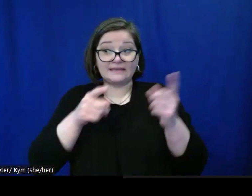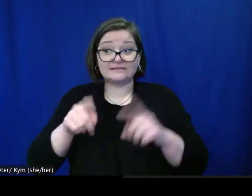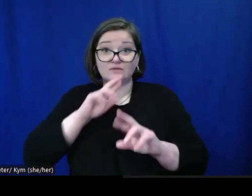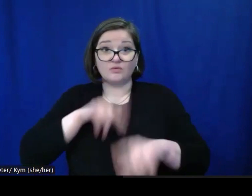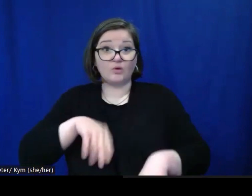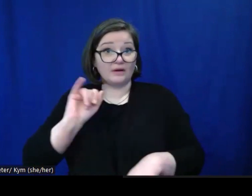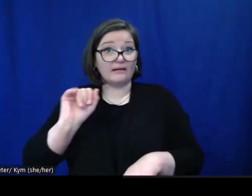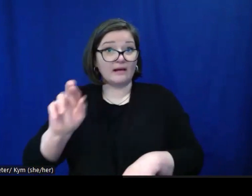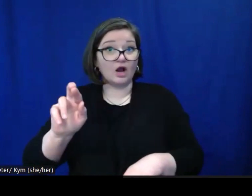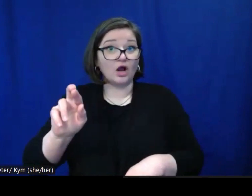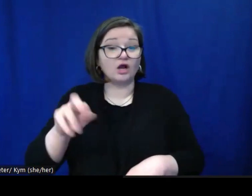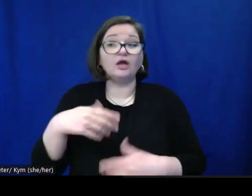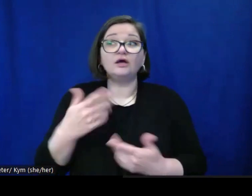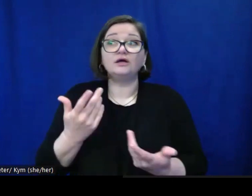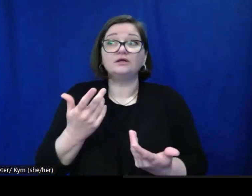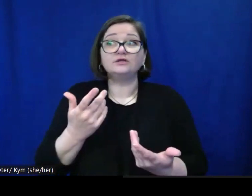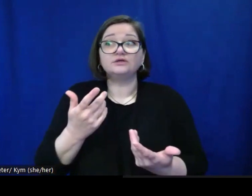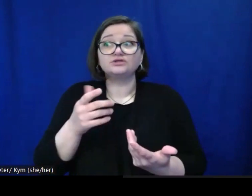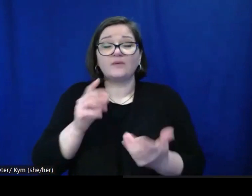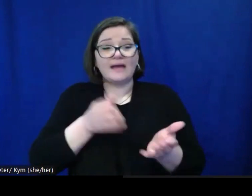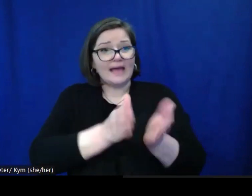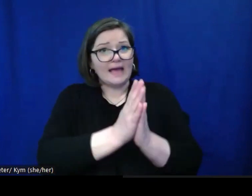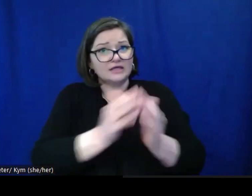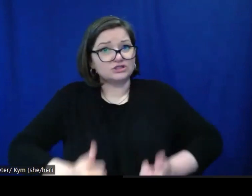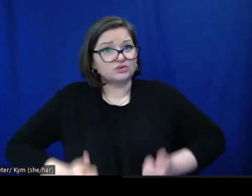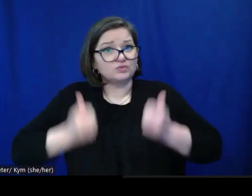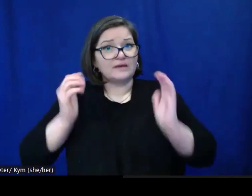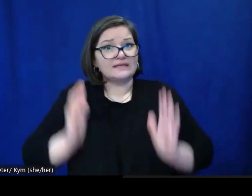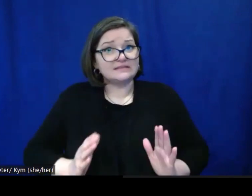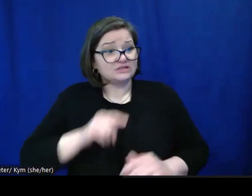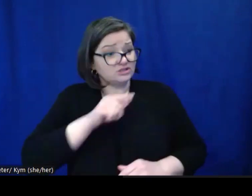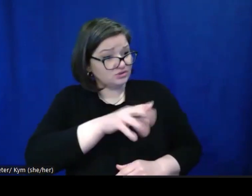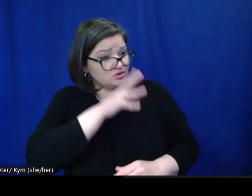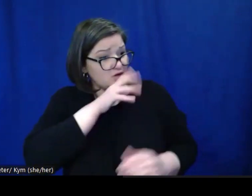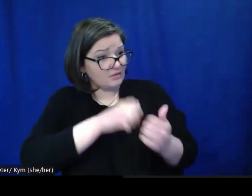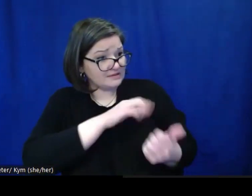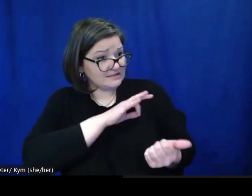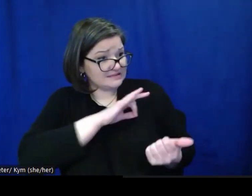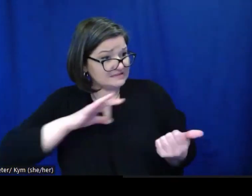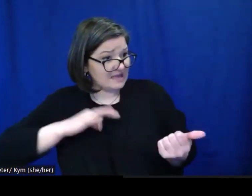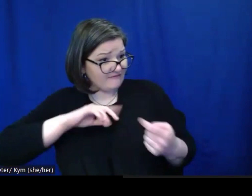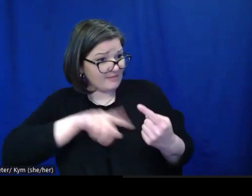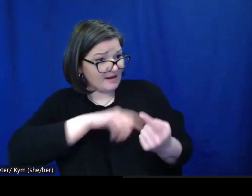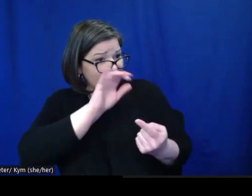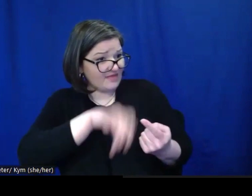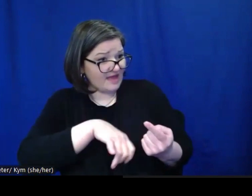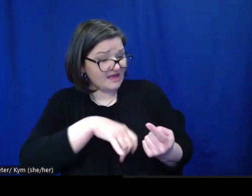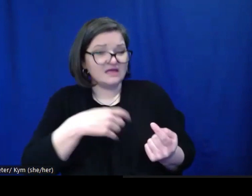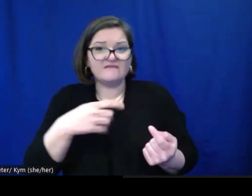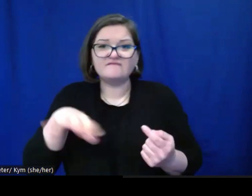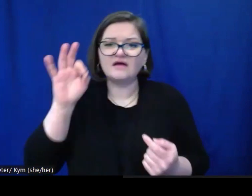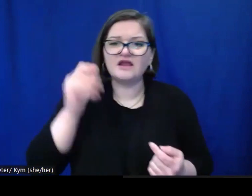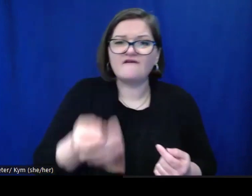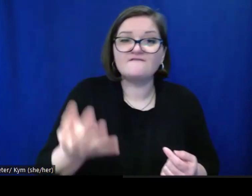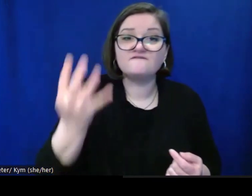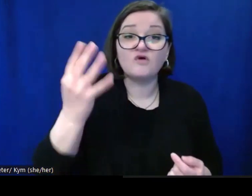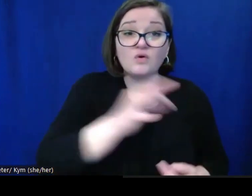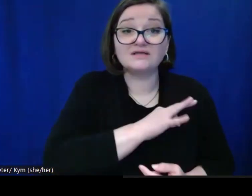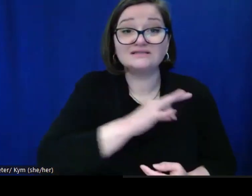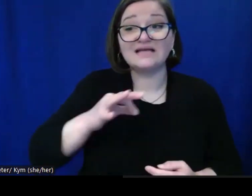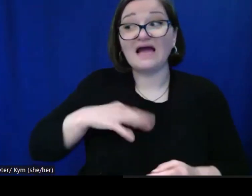resident said, I said, did you talk to the staff about that? There were 4 people in the room when this occurred. 4